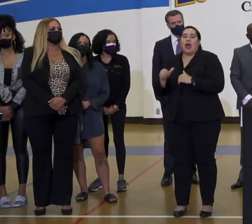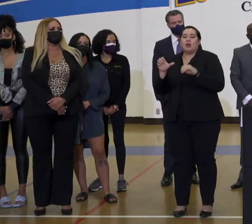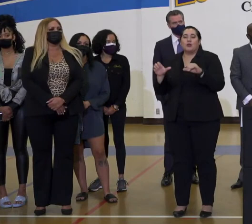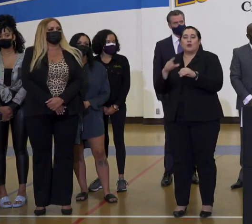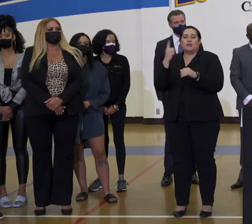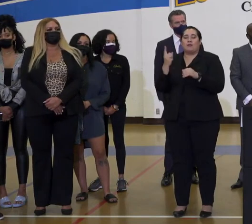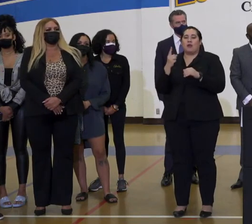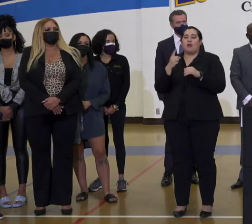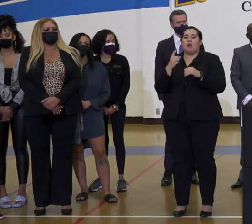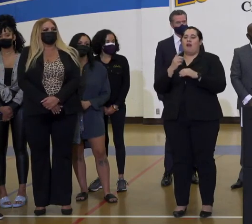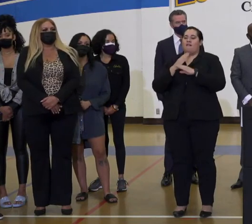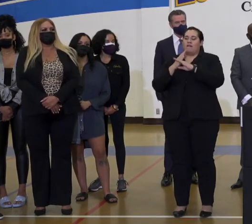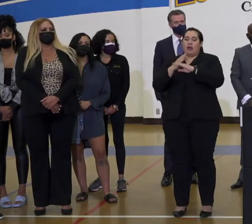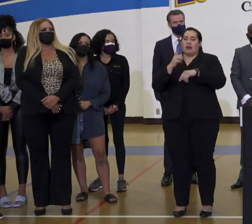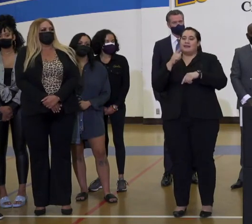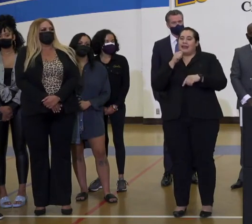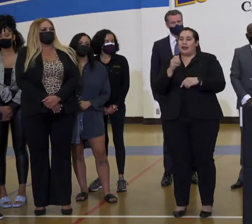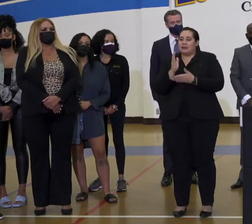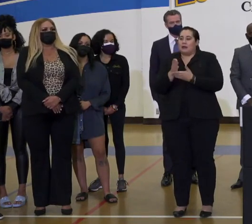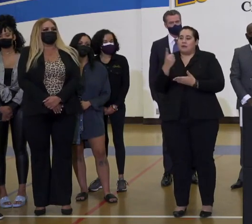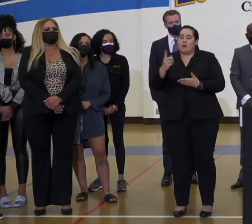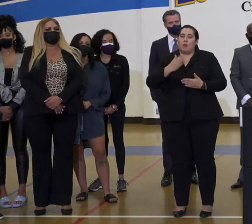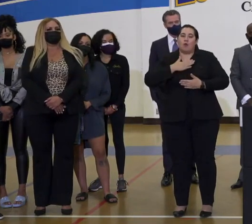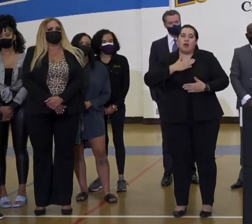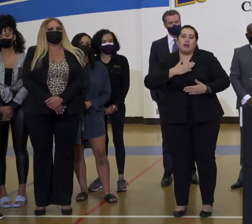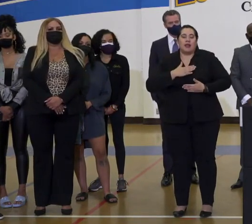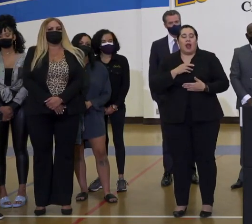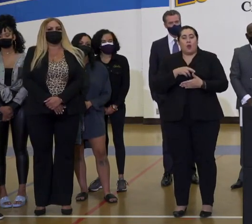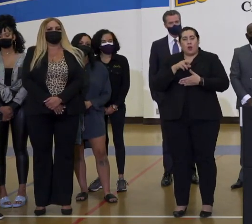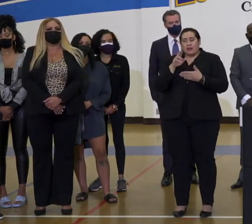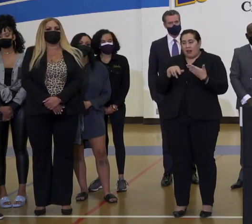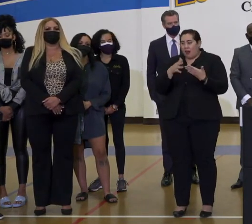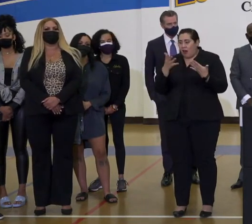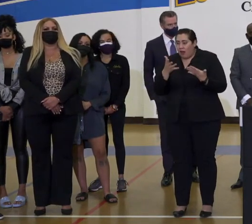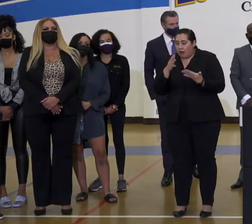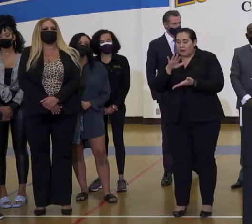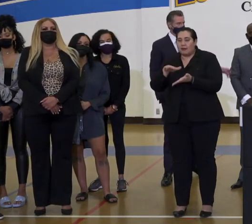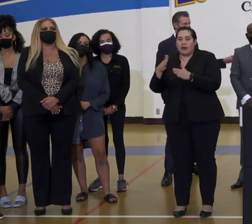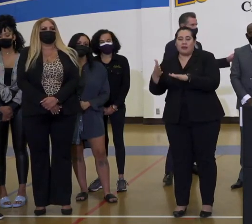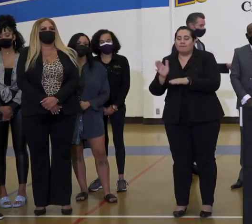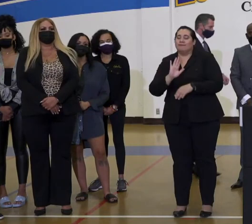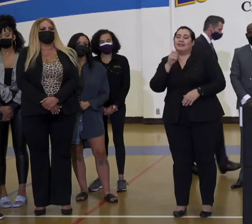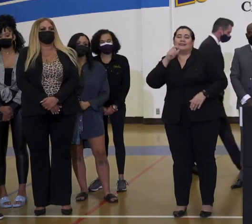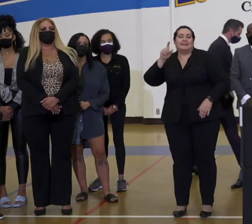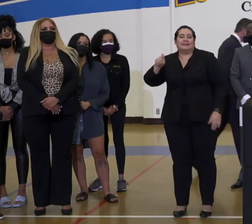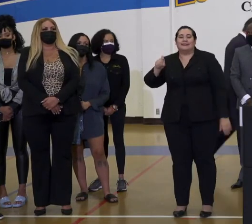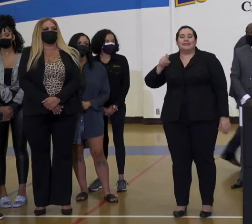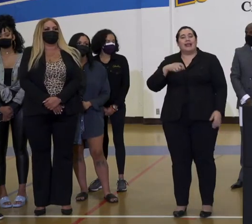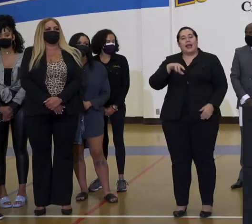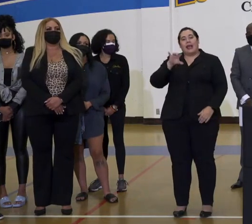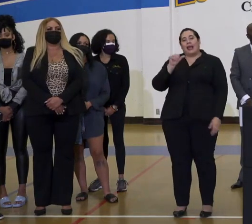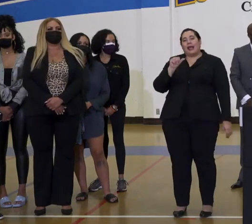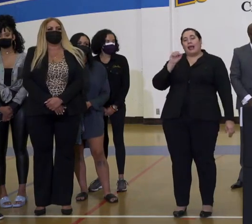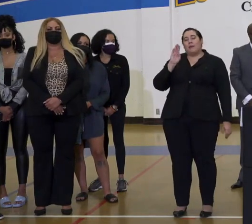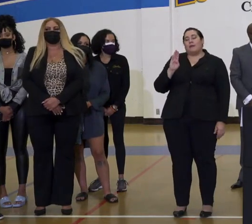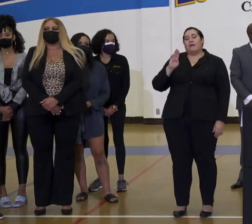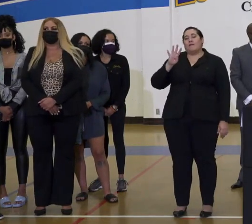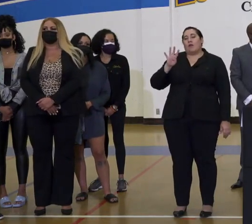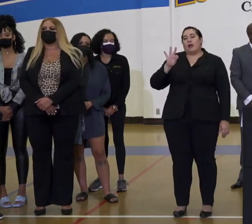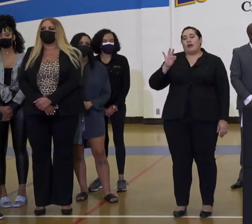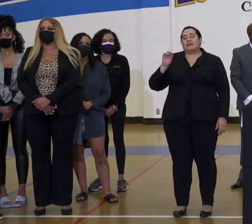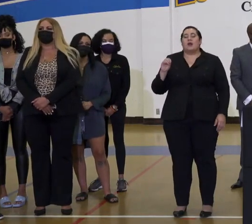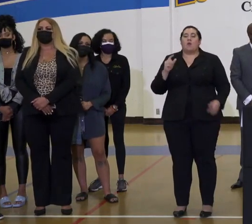someone from breathing, and the result be an unnecessary death. AB 490 helps close a